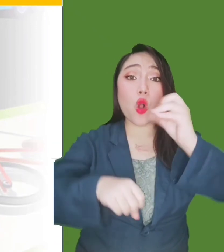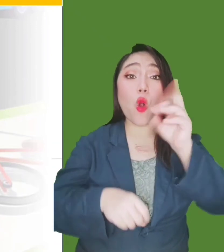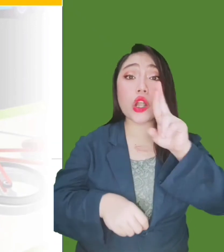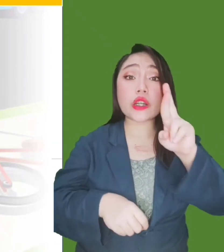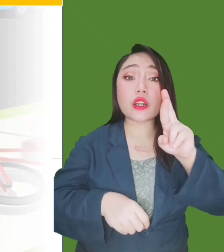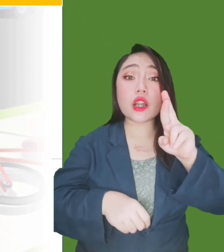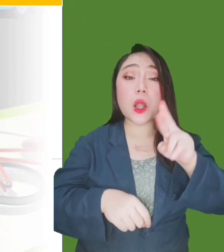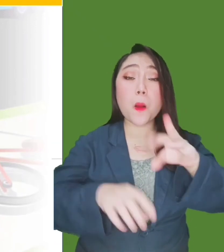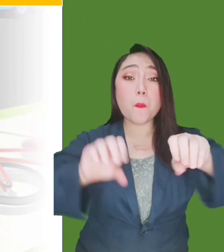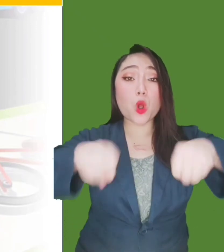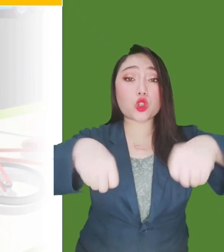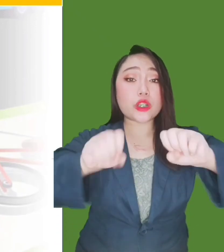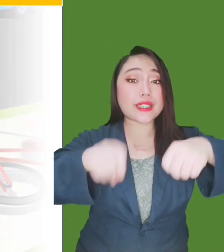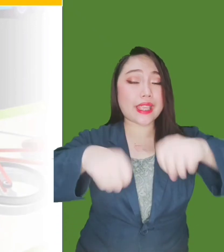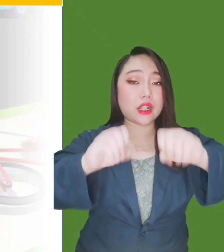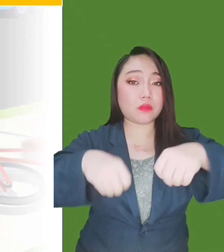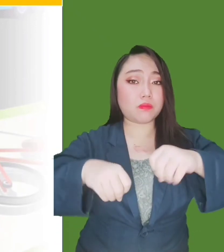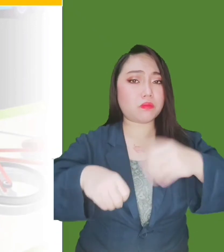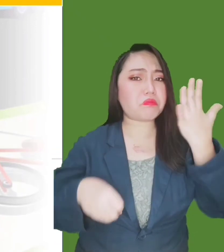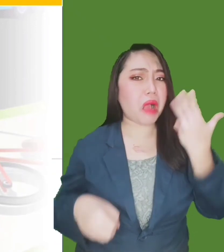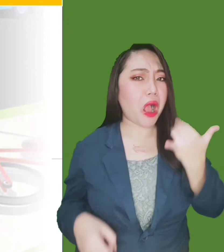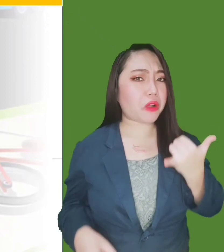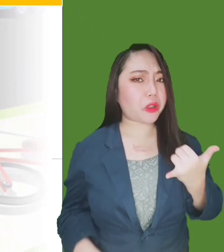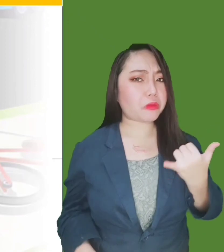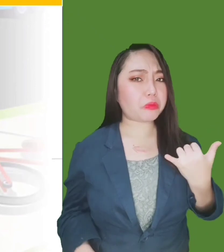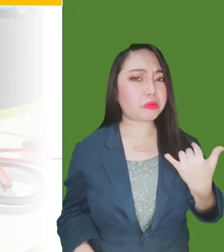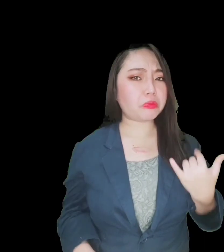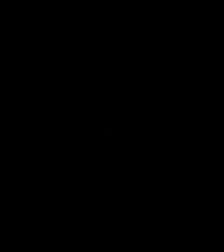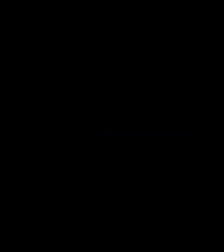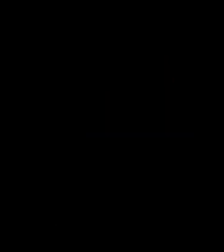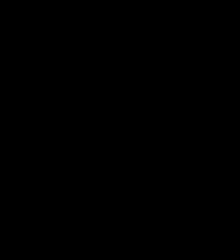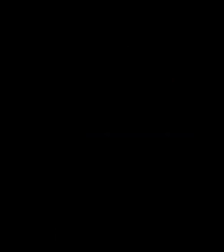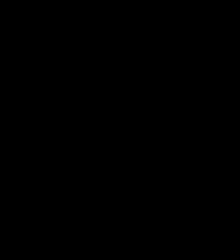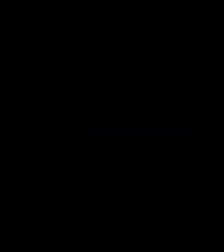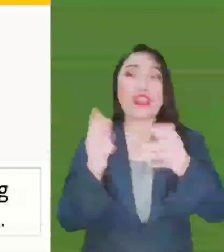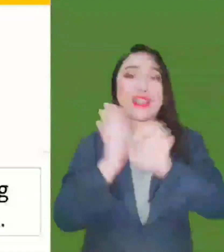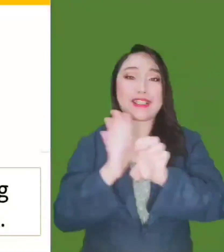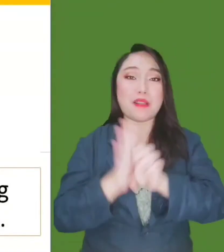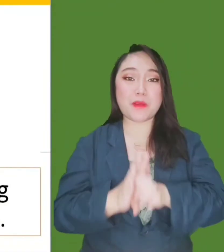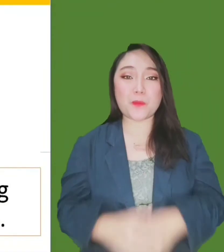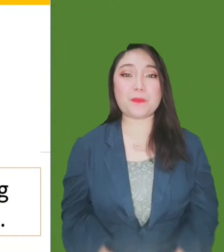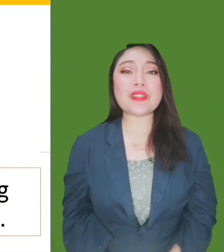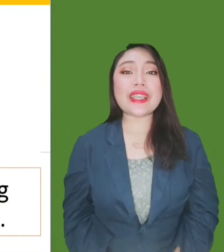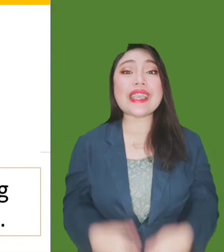a bicycle or a motorcycle? Why?